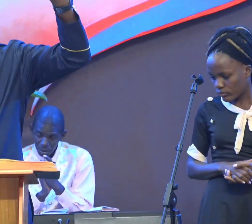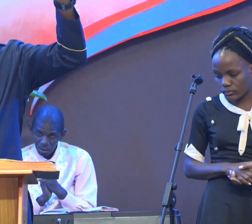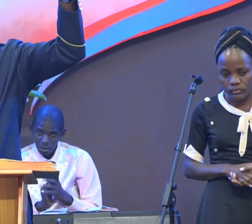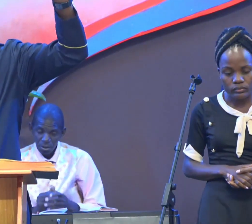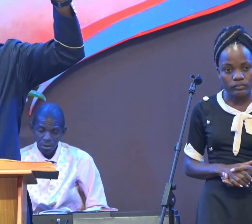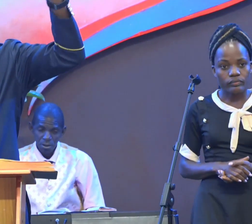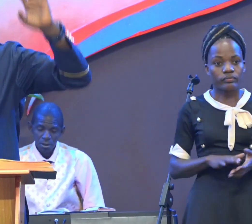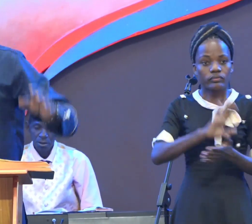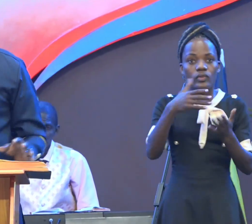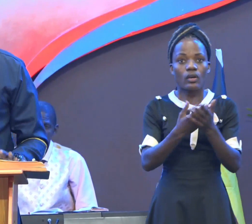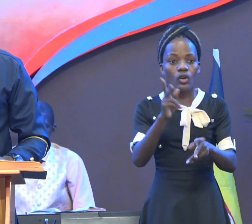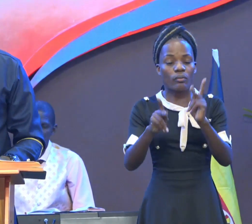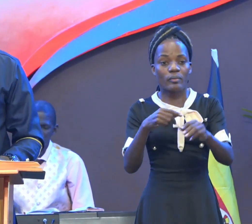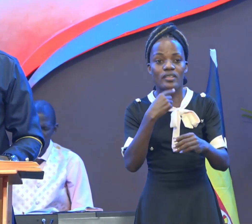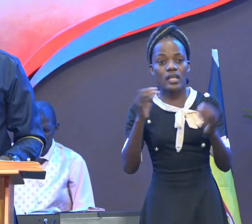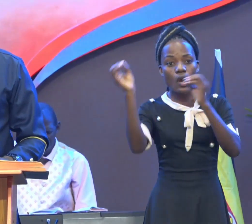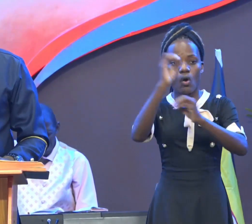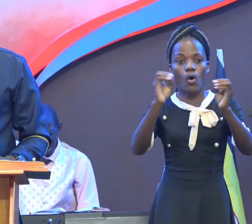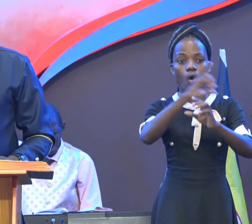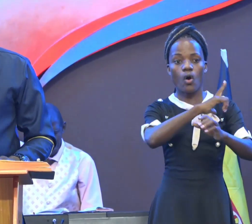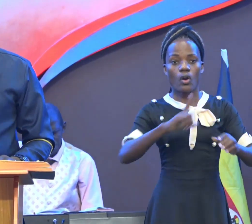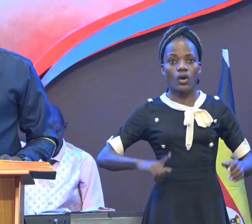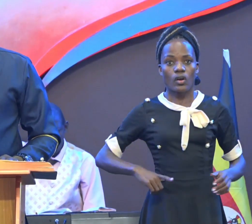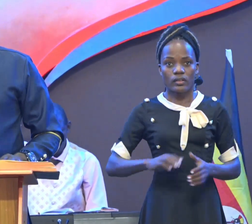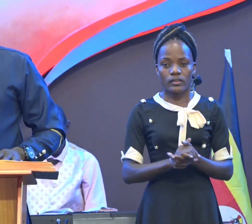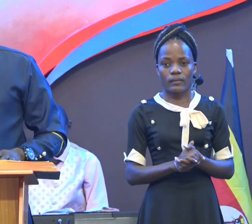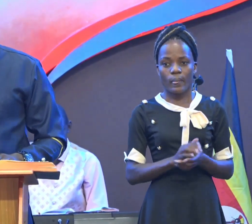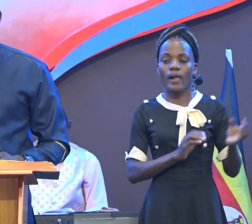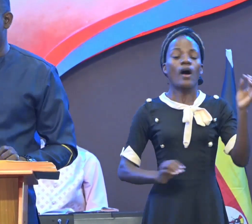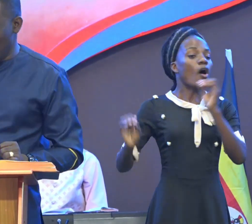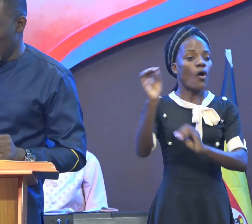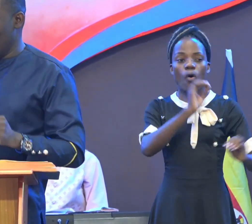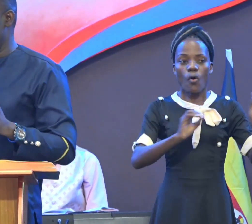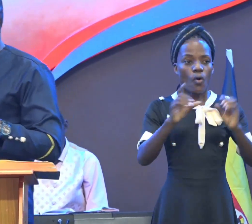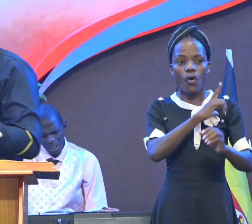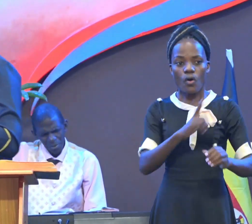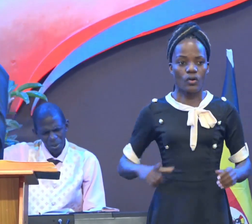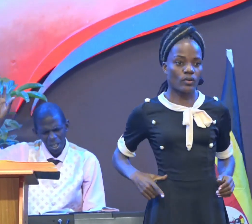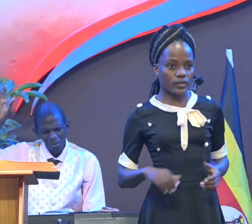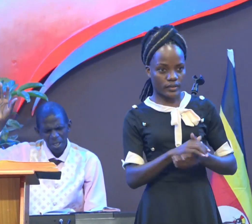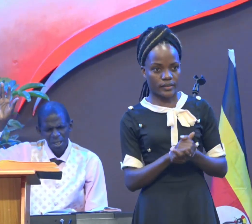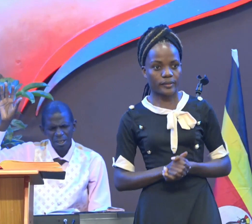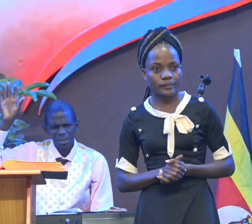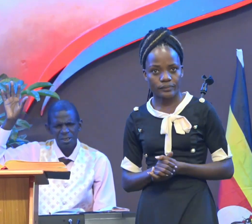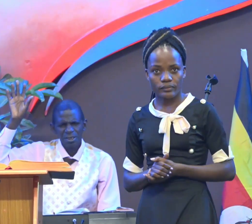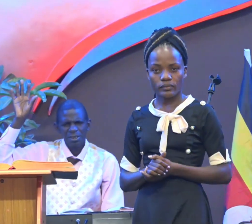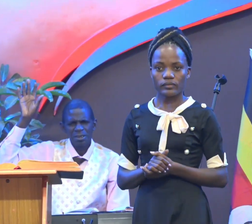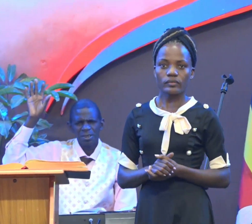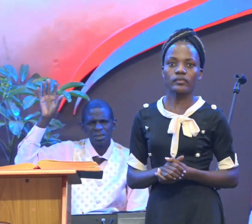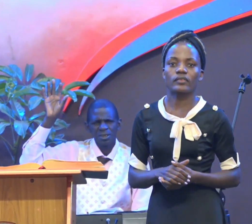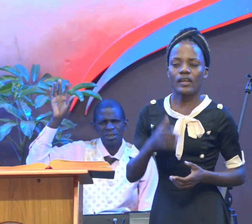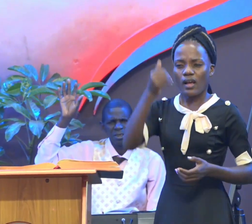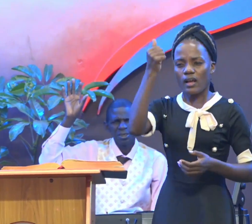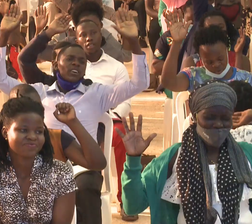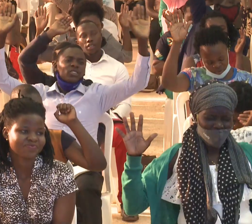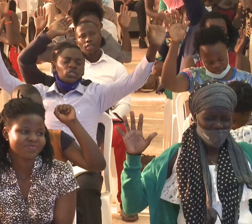Fena twatule nti ayi mukama. Ayi mukama. Dobozi dene ayi mukama. Ayi mukama. Nyweza mu